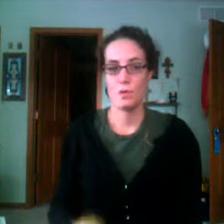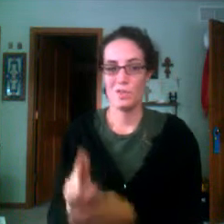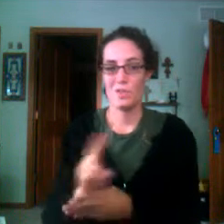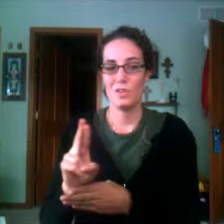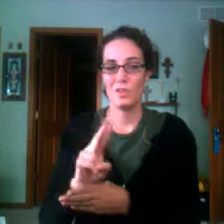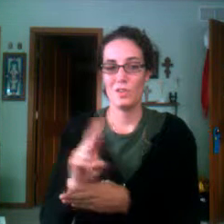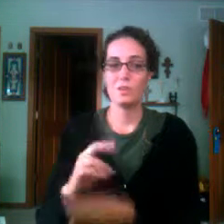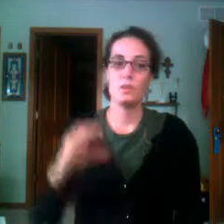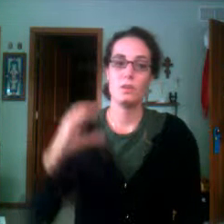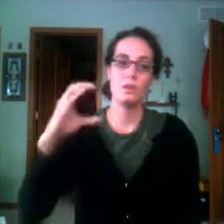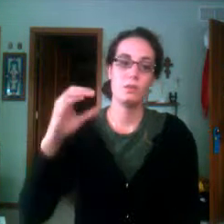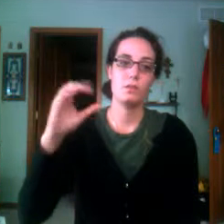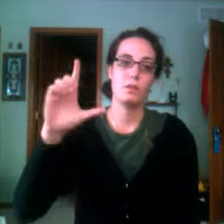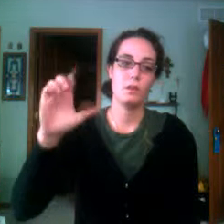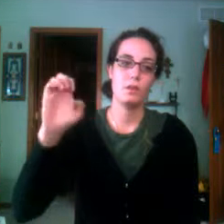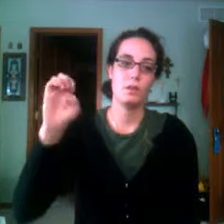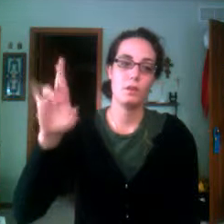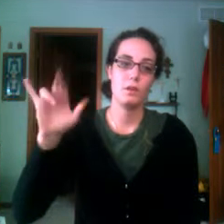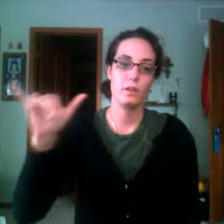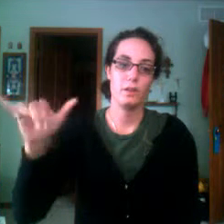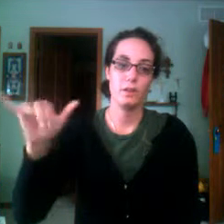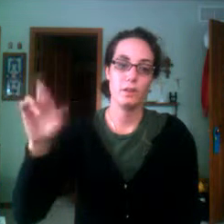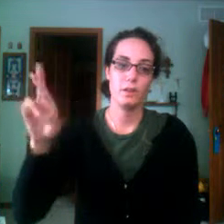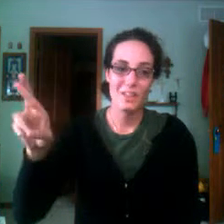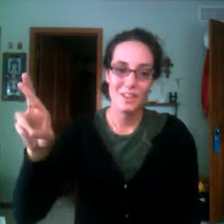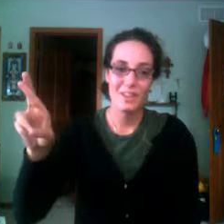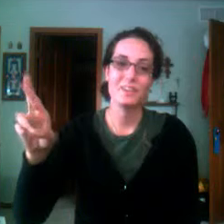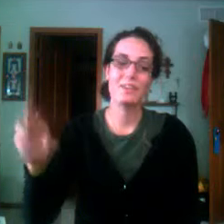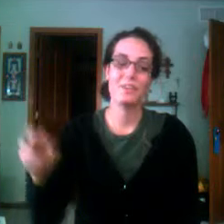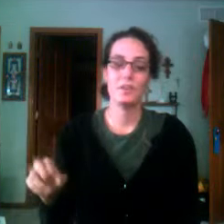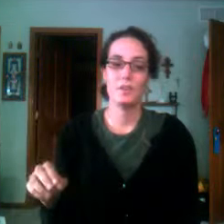here to clear the display before you do your math operations.